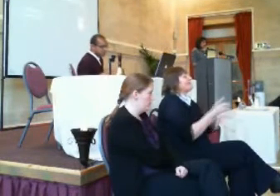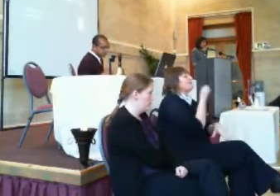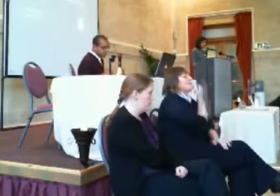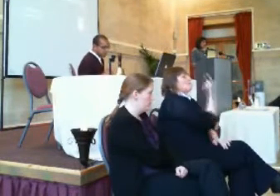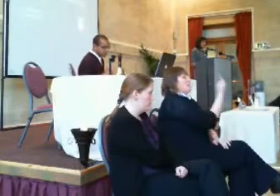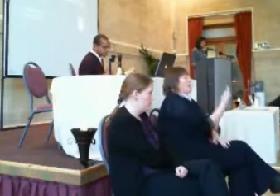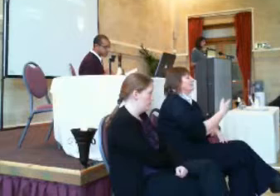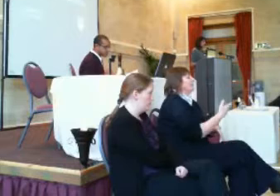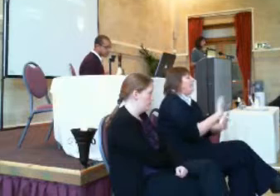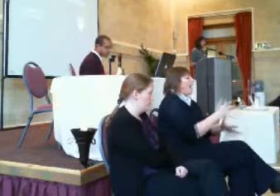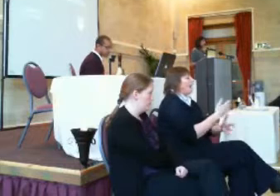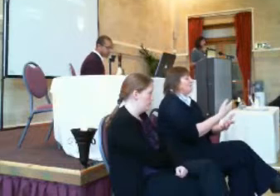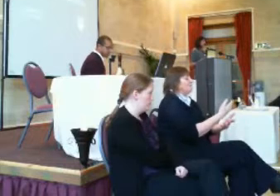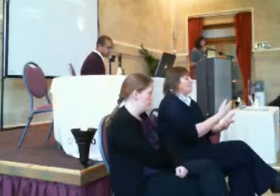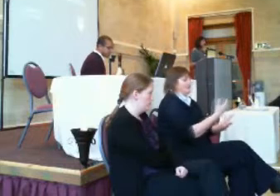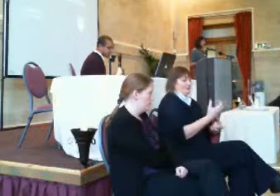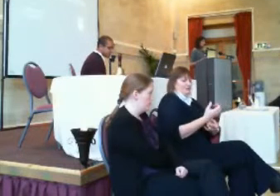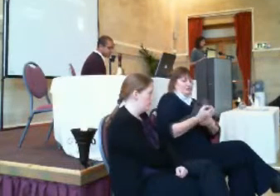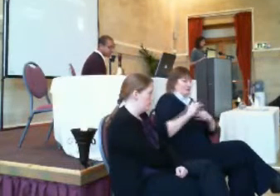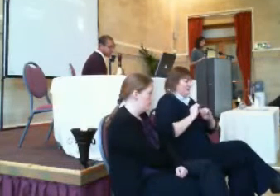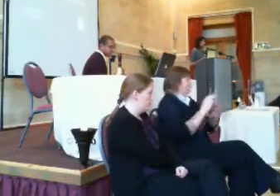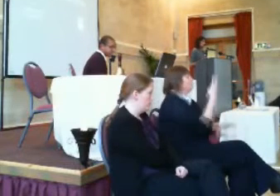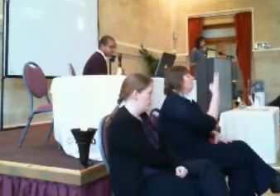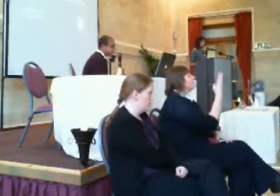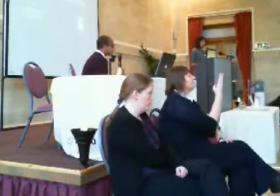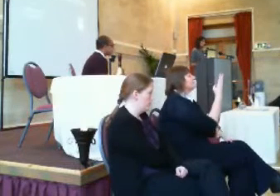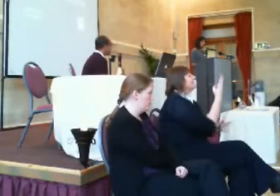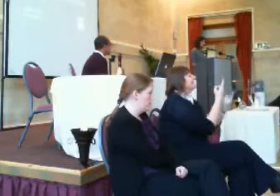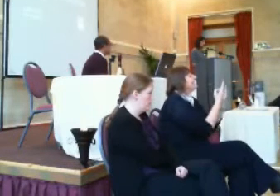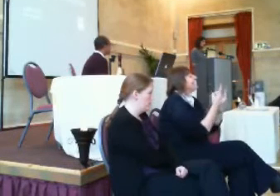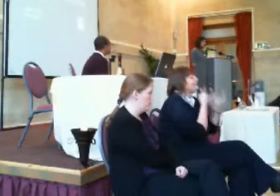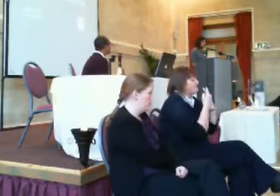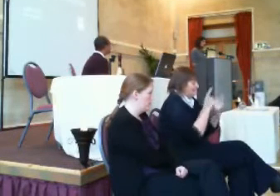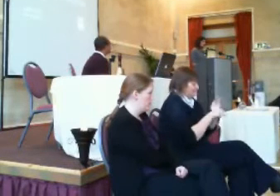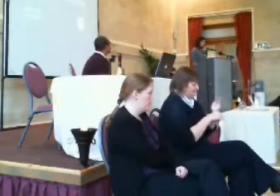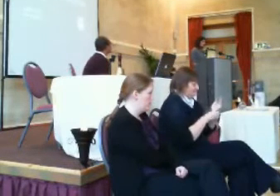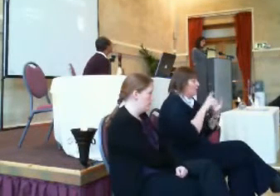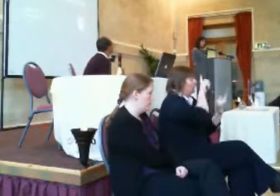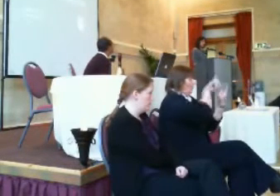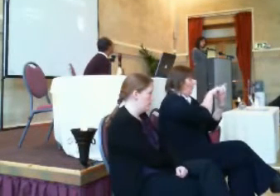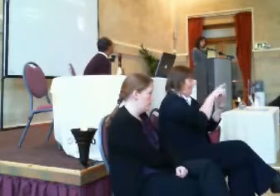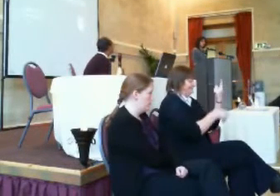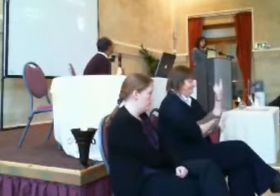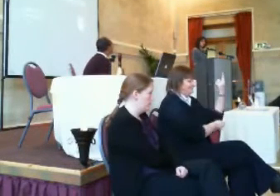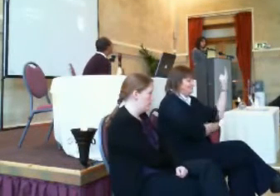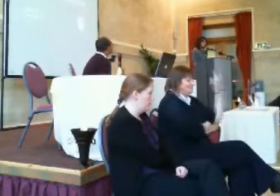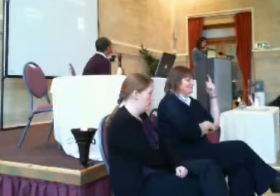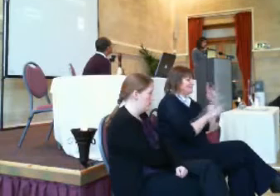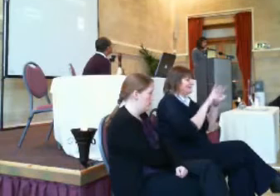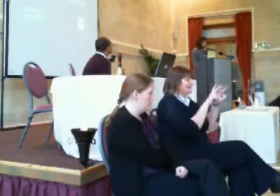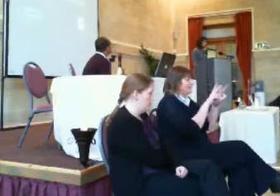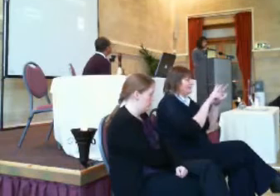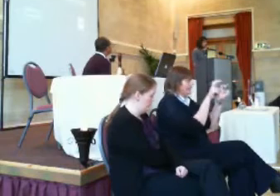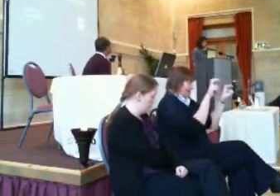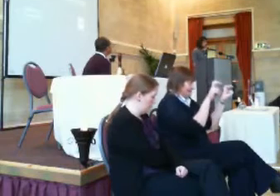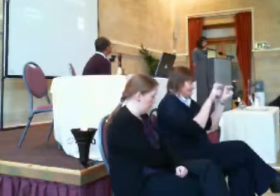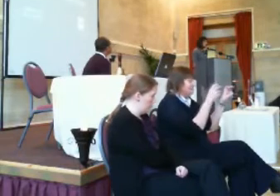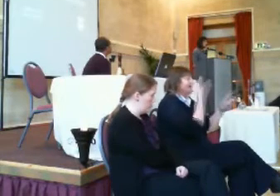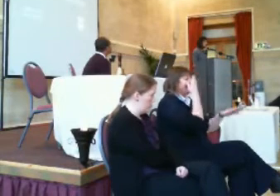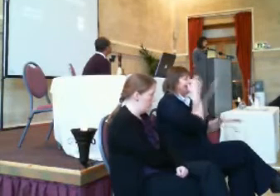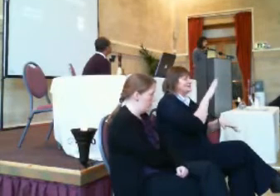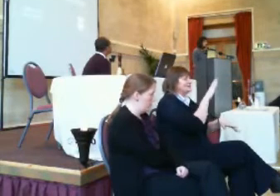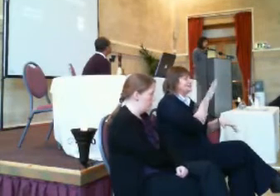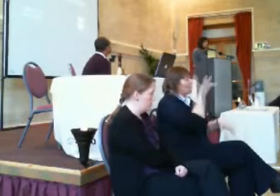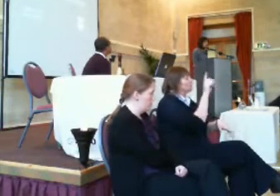I have been told to give you three bits of information about our workshop. Number one, the title was a good start actually, it's called